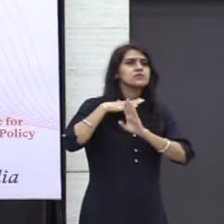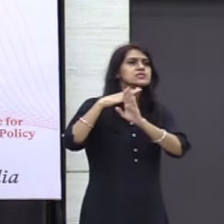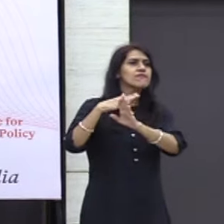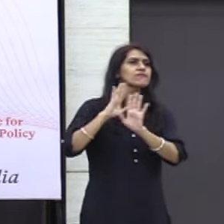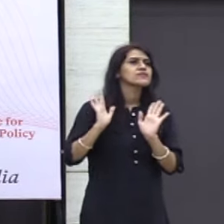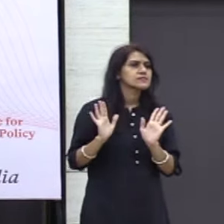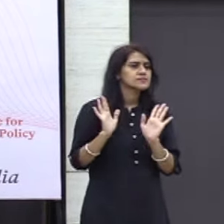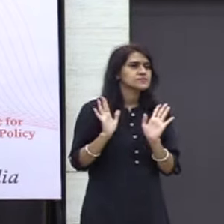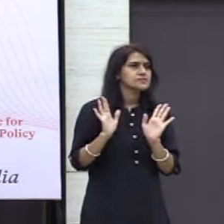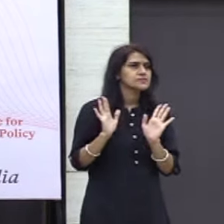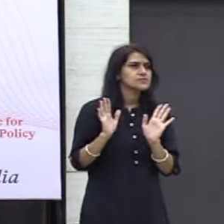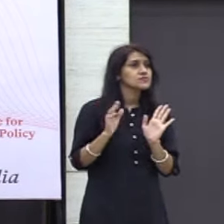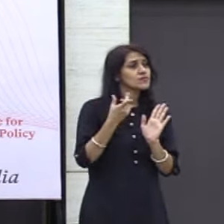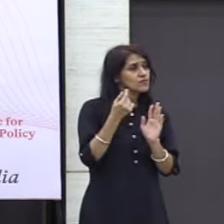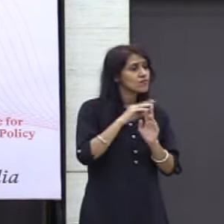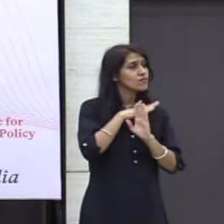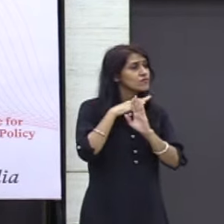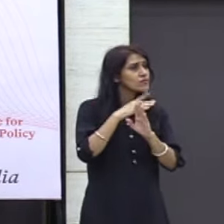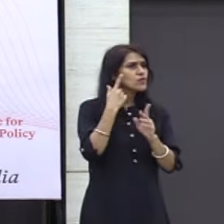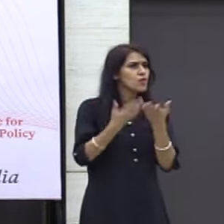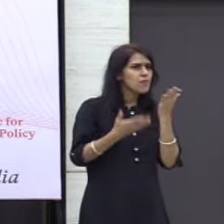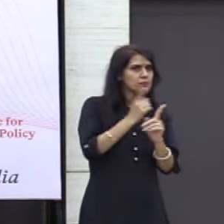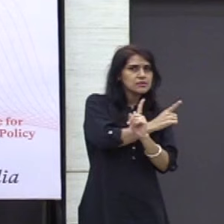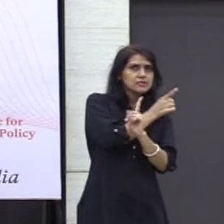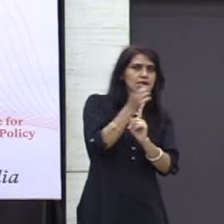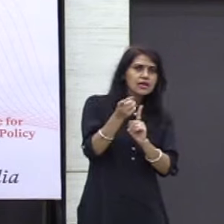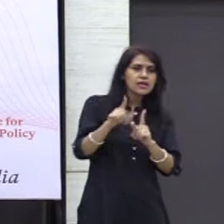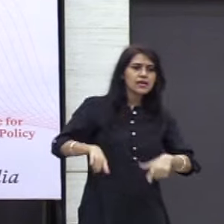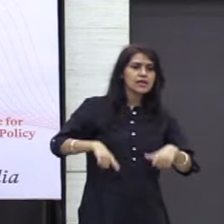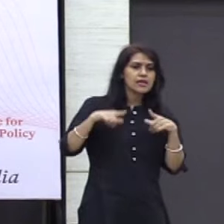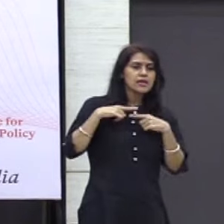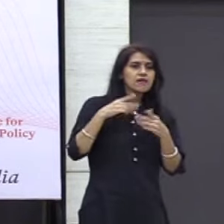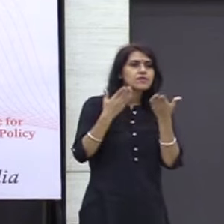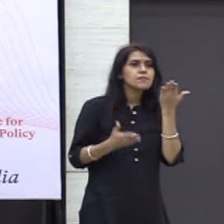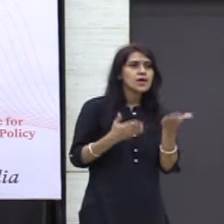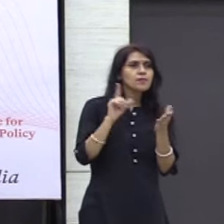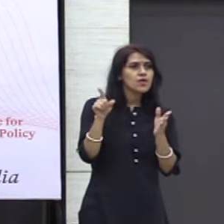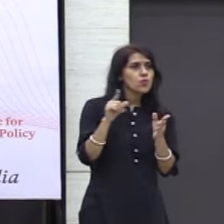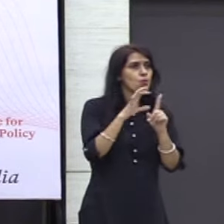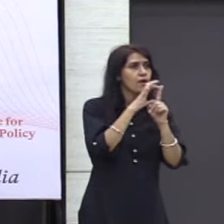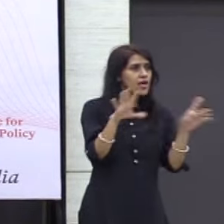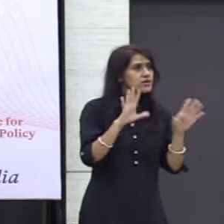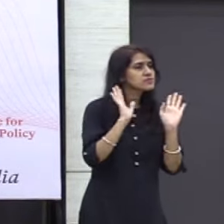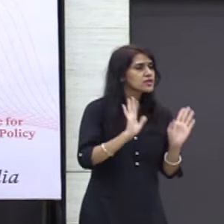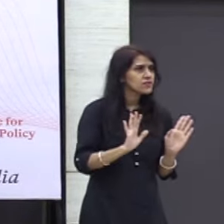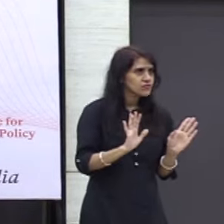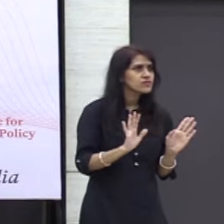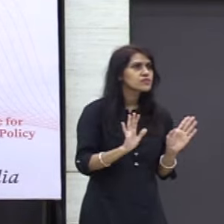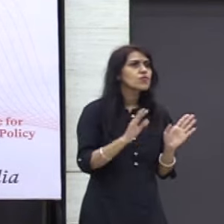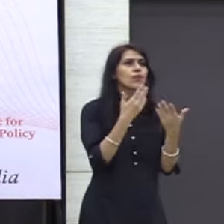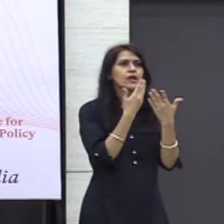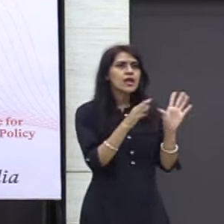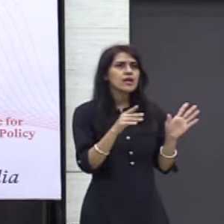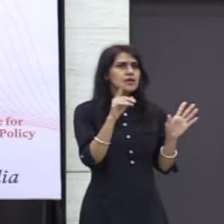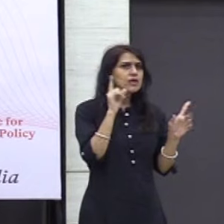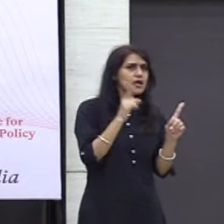India, or with the intent to strike terror or likely to strike terror in the people or any section